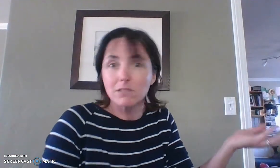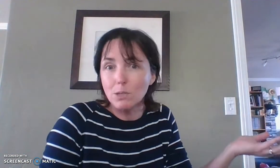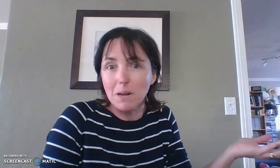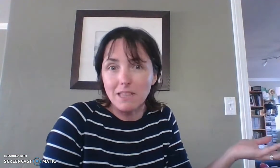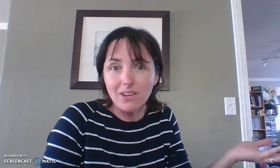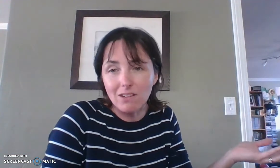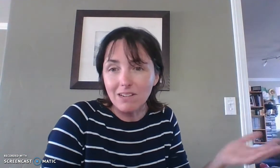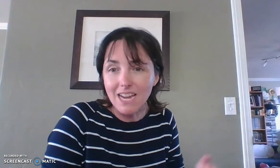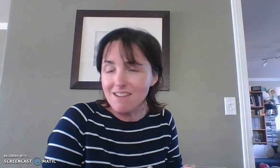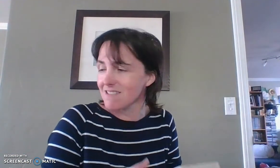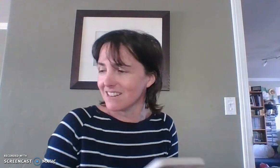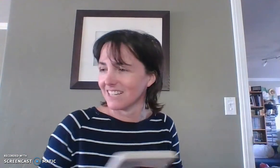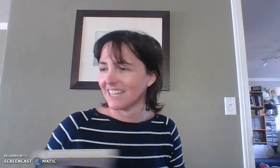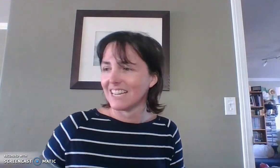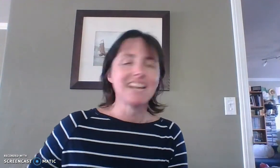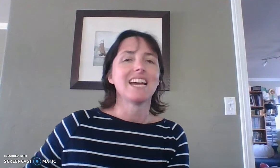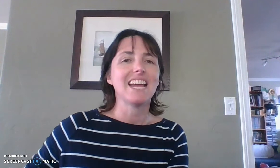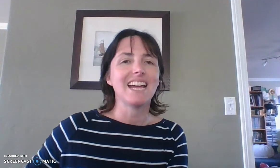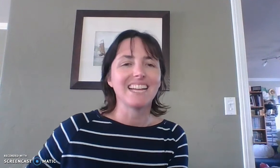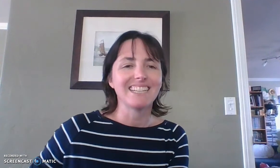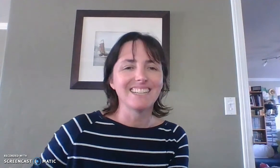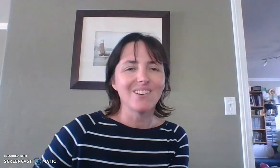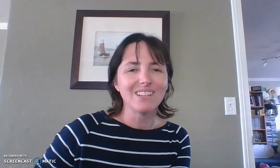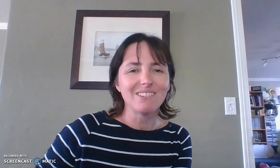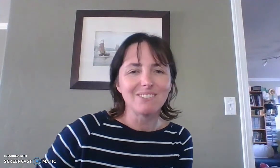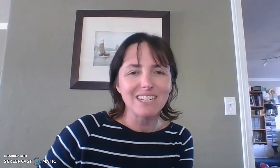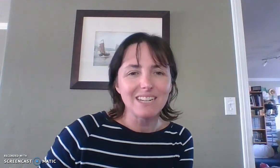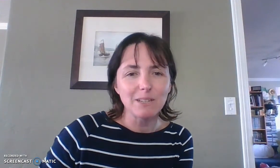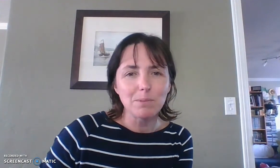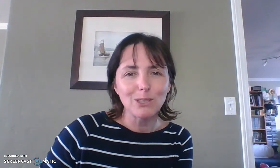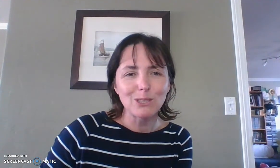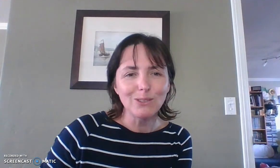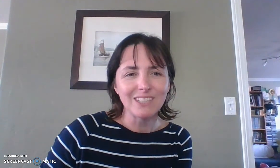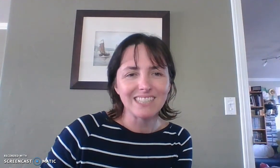just play the video again. And hopefully we'll read a new book soon.